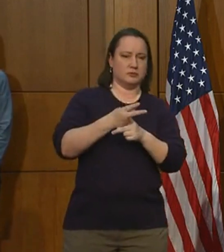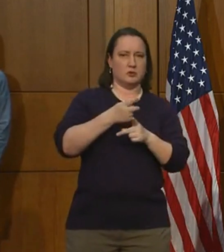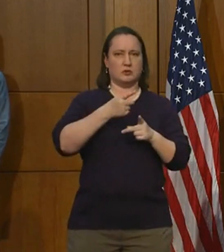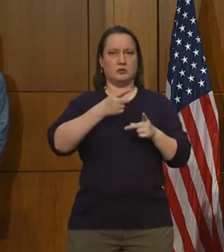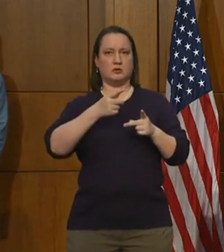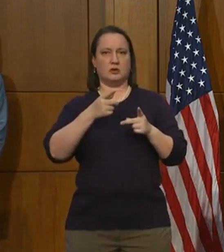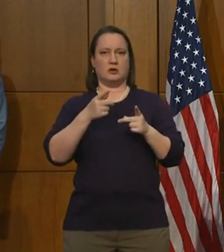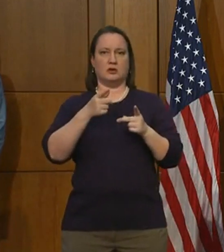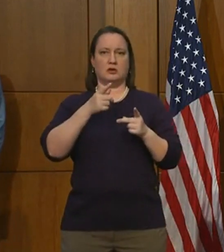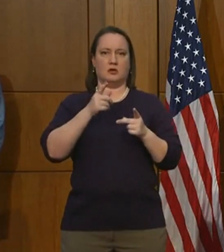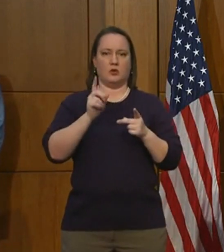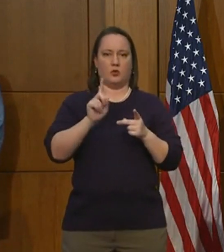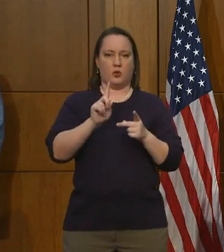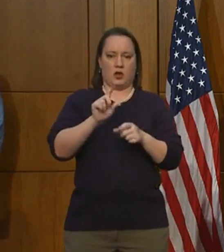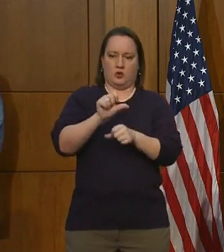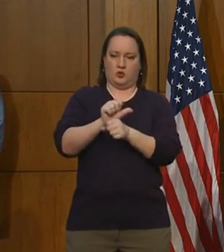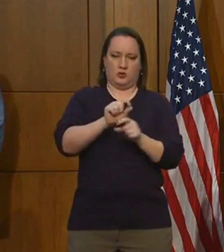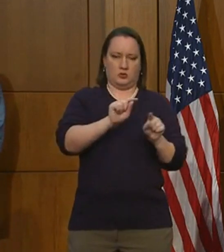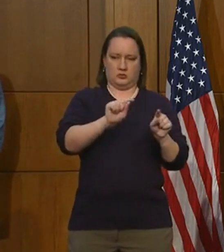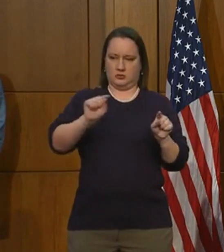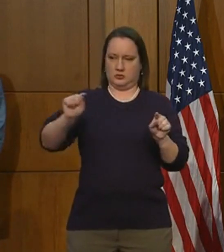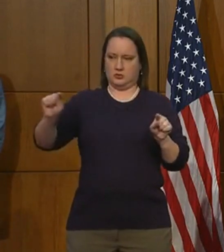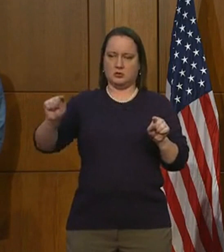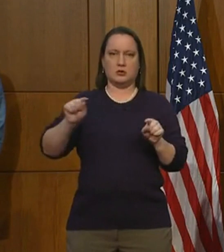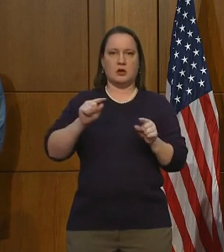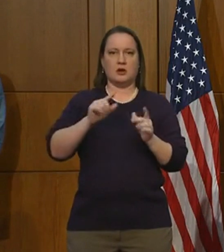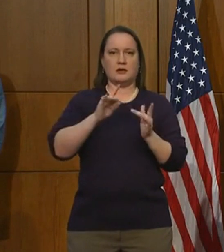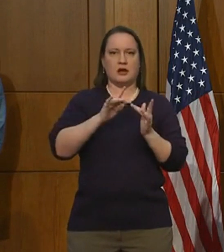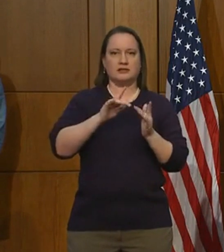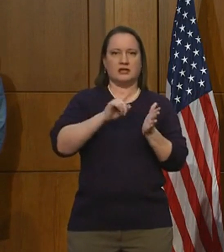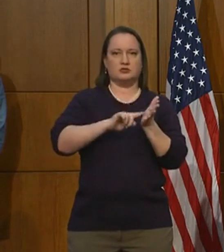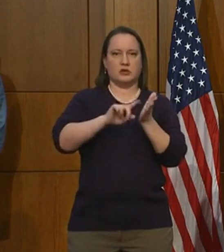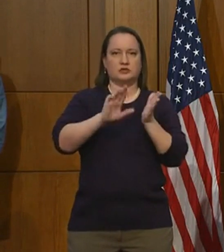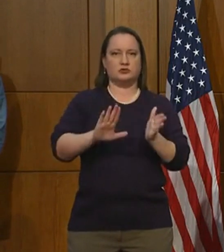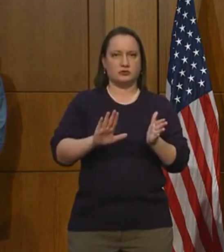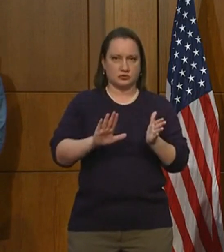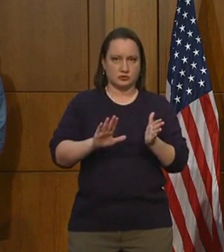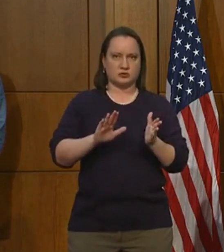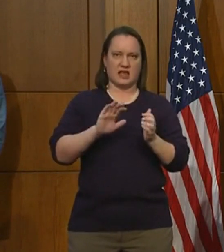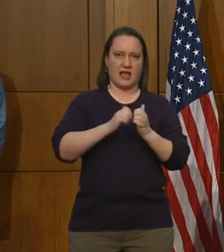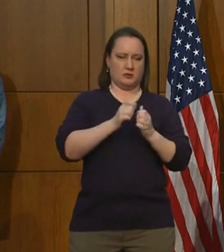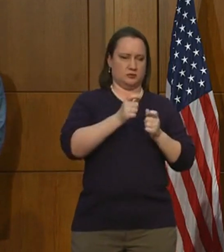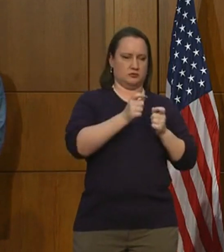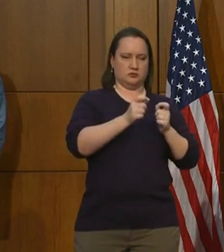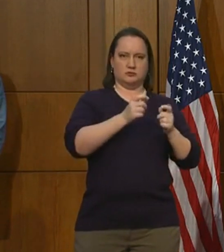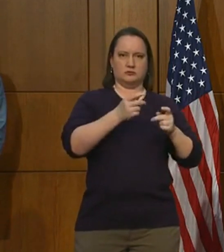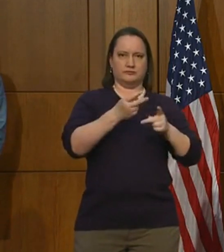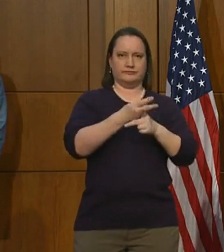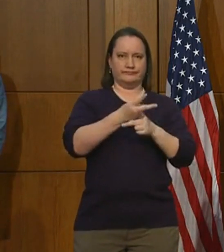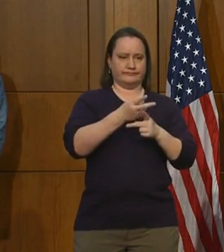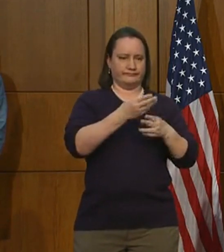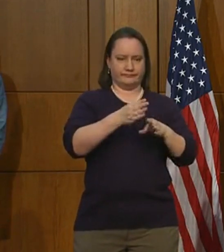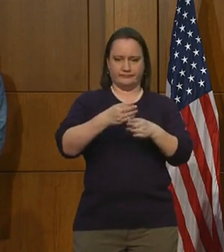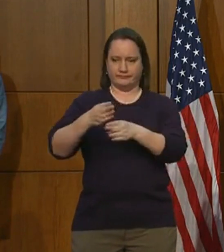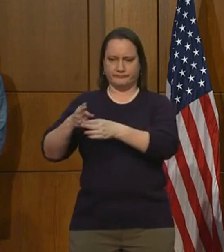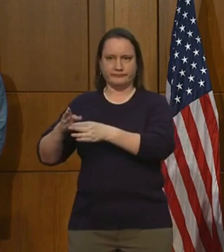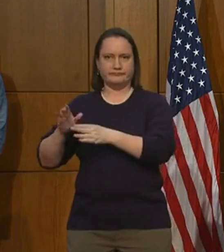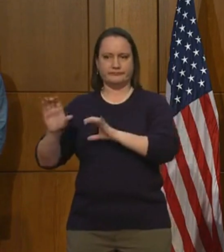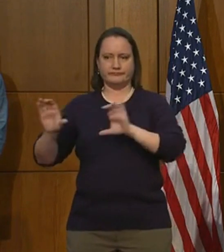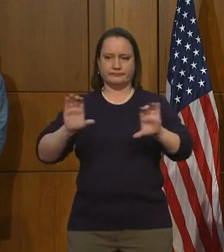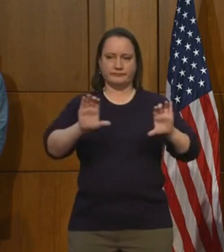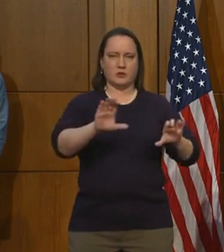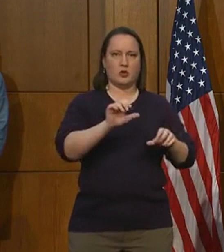finalize the distribution of the contact tracers and other staff based on the case counts in their